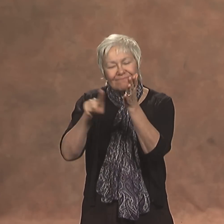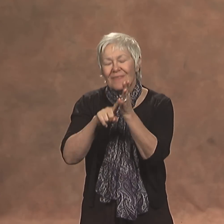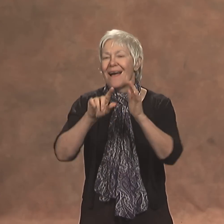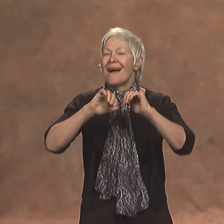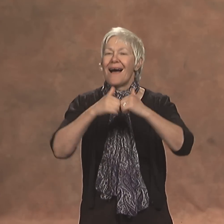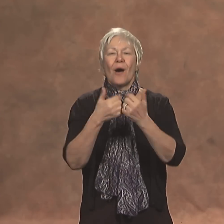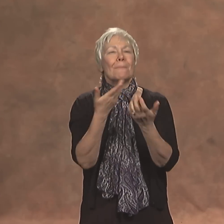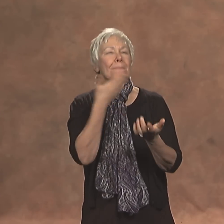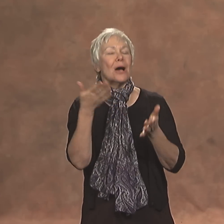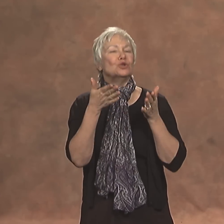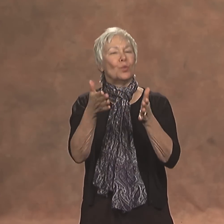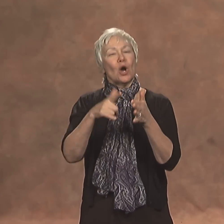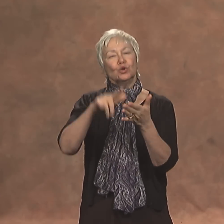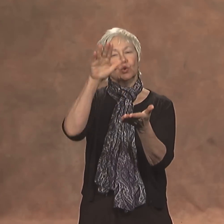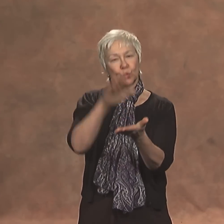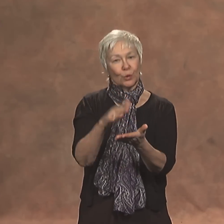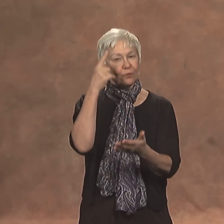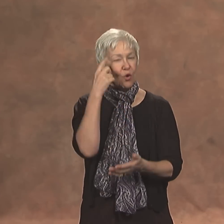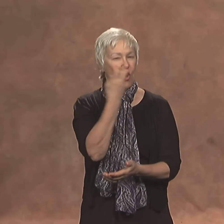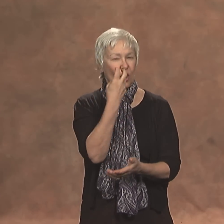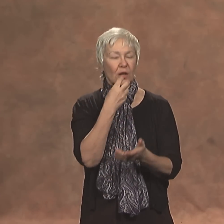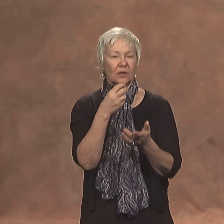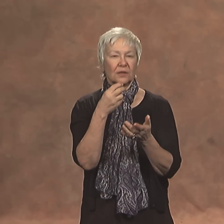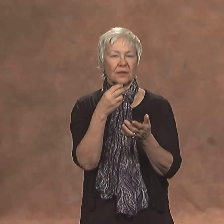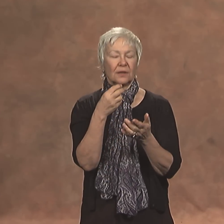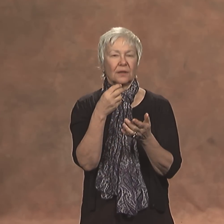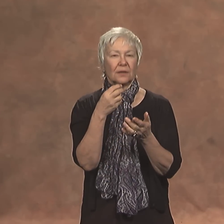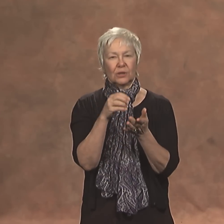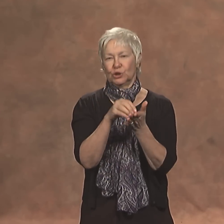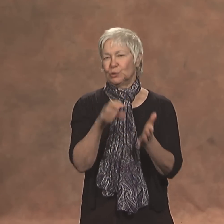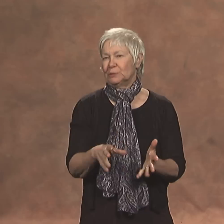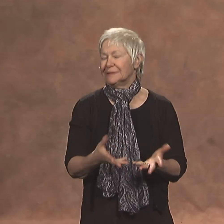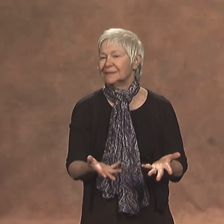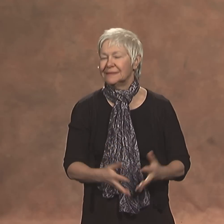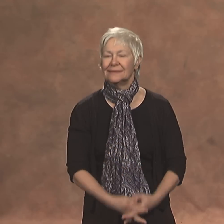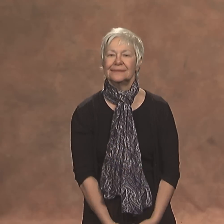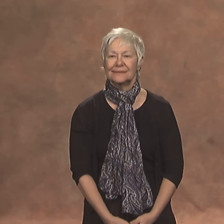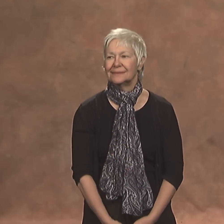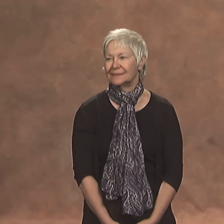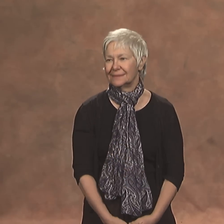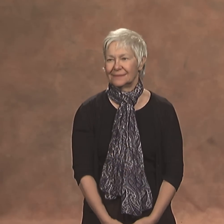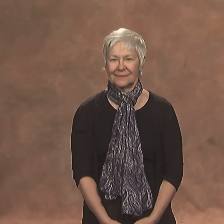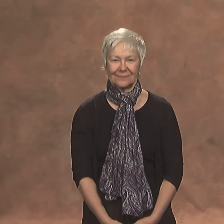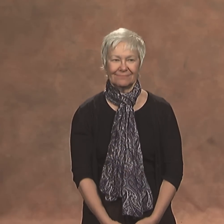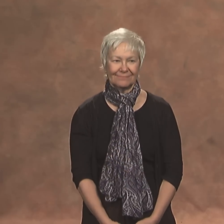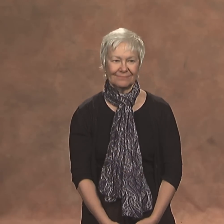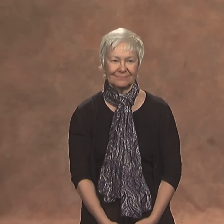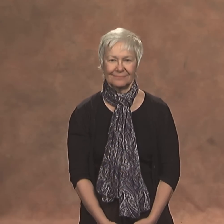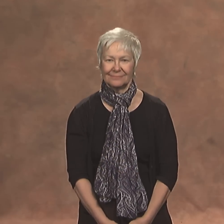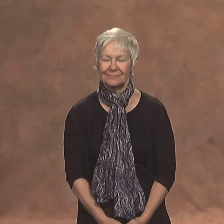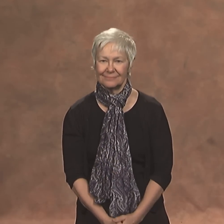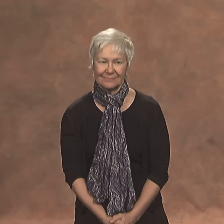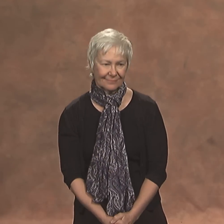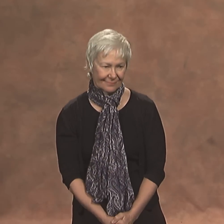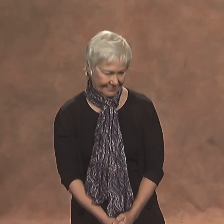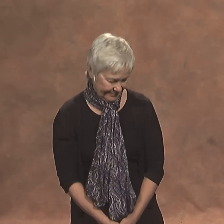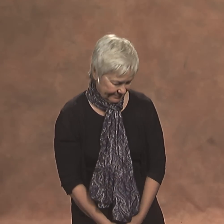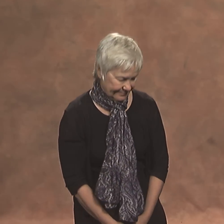is a challenge, and I think that we could look more into how we can reduce split attention for those who rely on speech